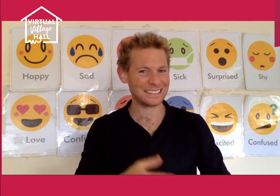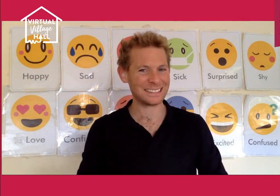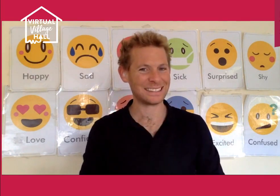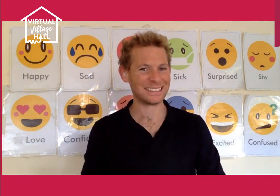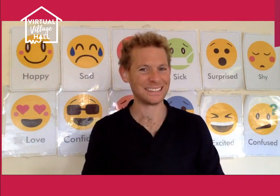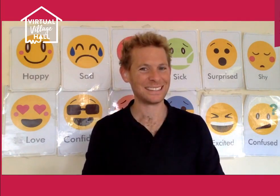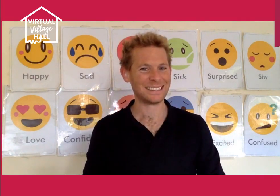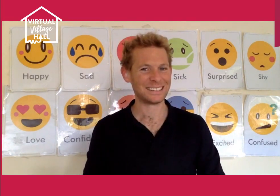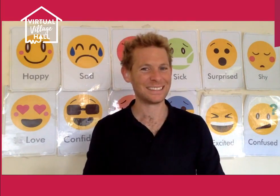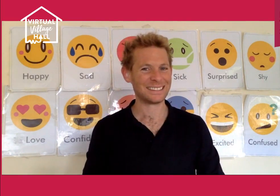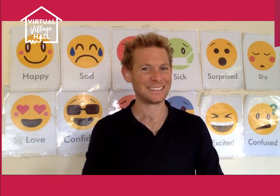Sick.